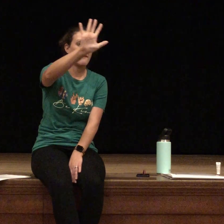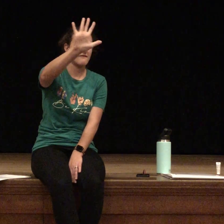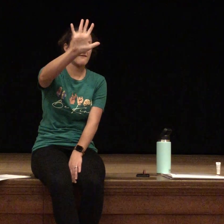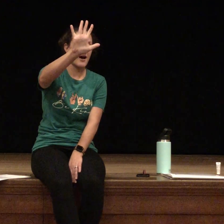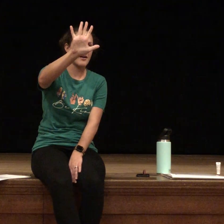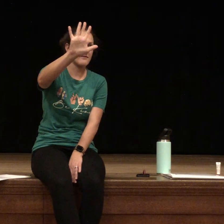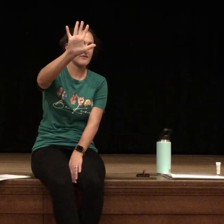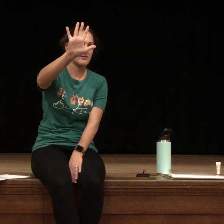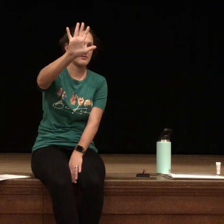5,